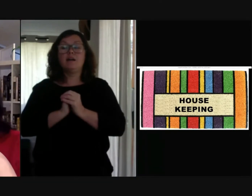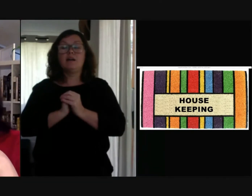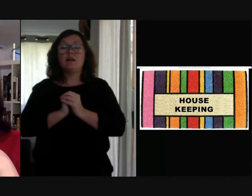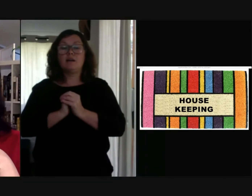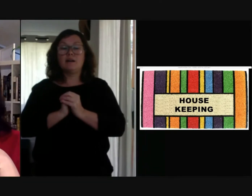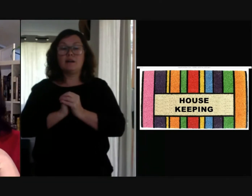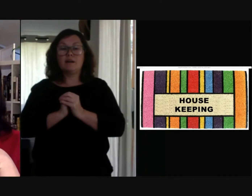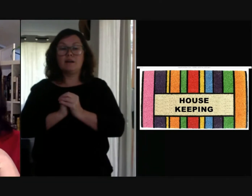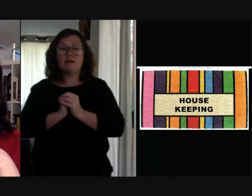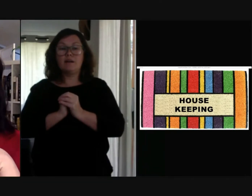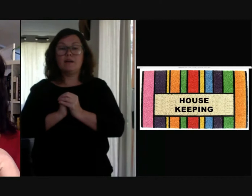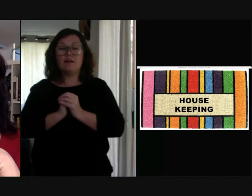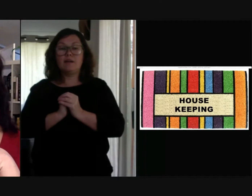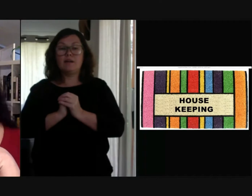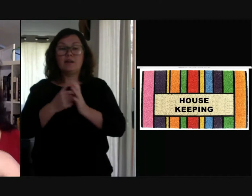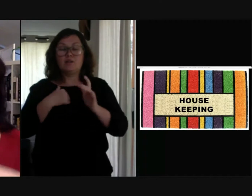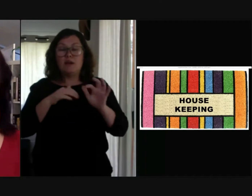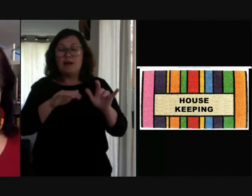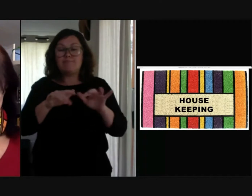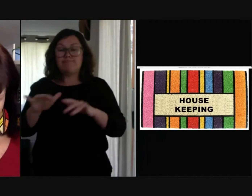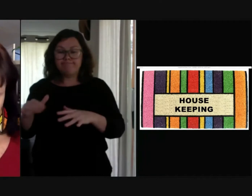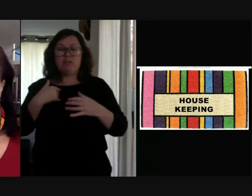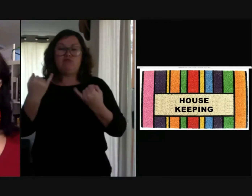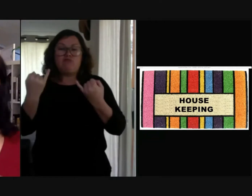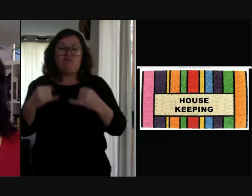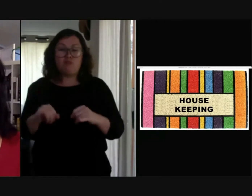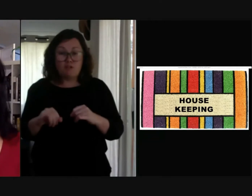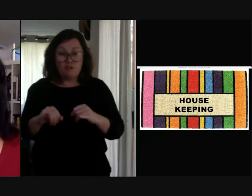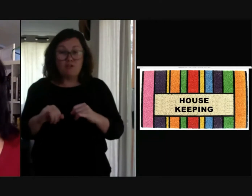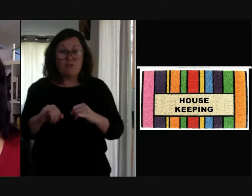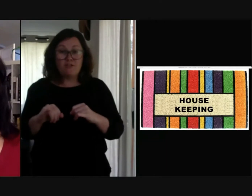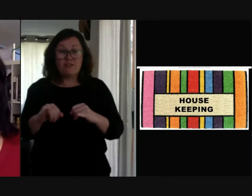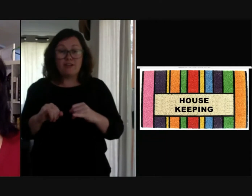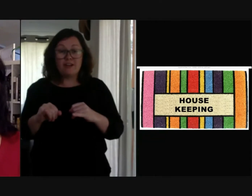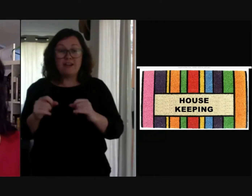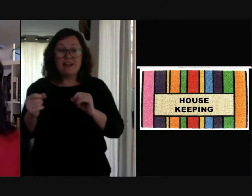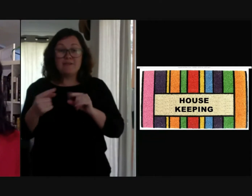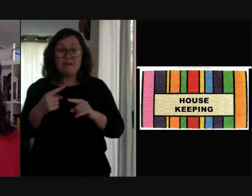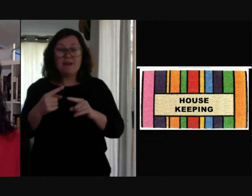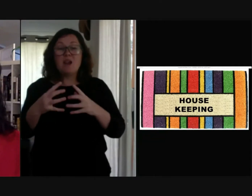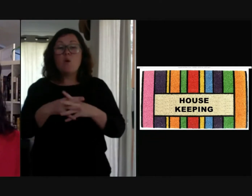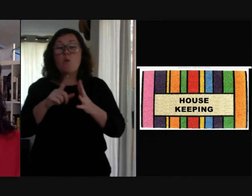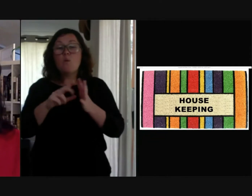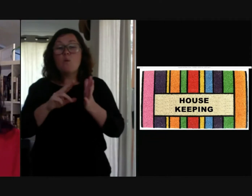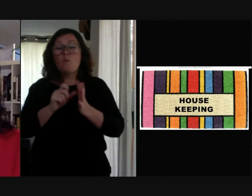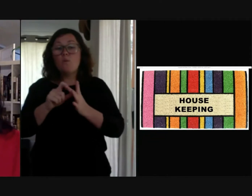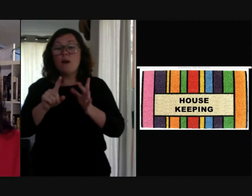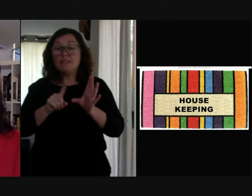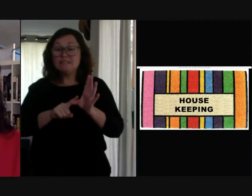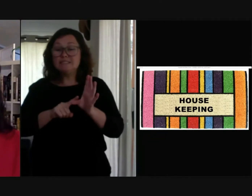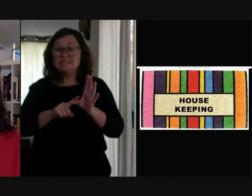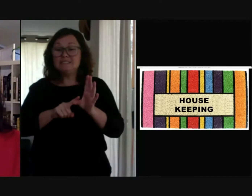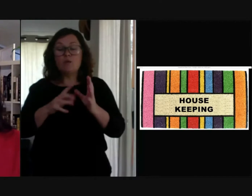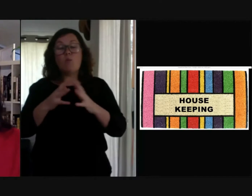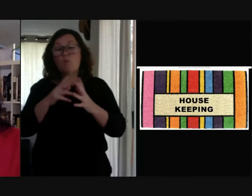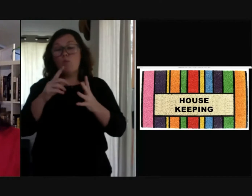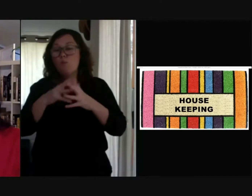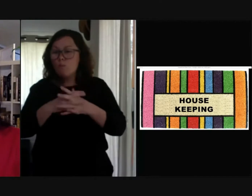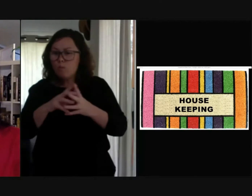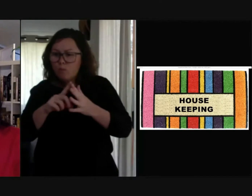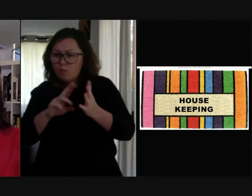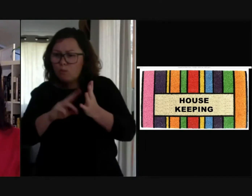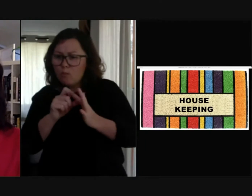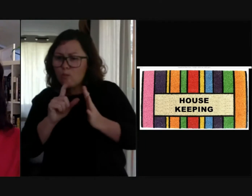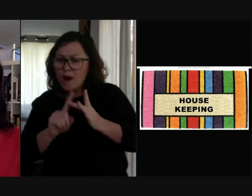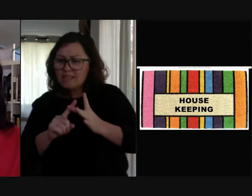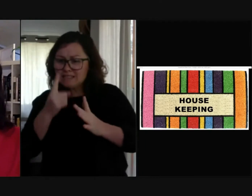hello@creativeplusbusiness, which I've spelled incorrectly. Wendy, can you please put hello? Can you please put our email address into